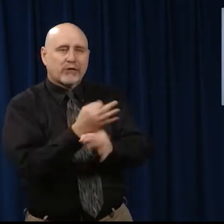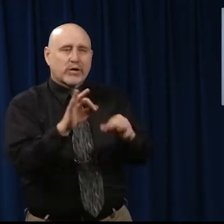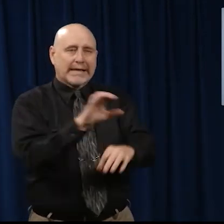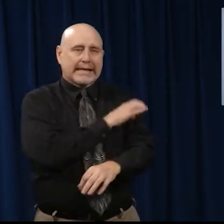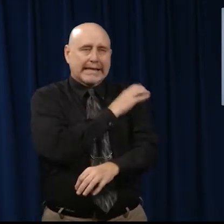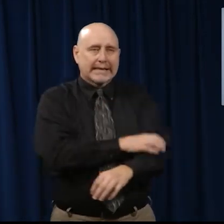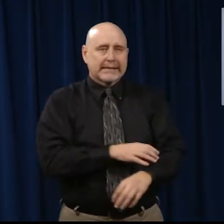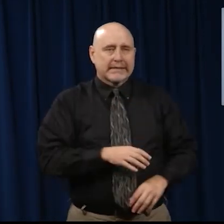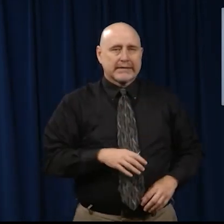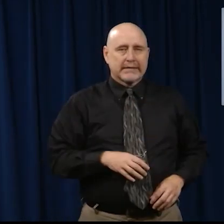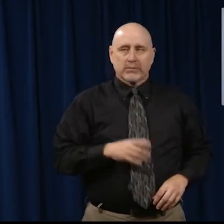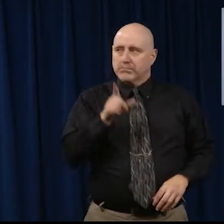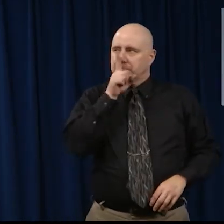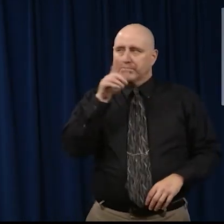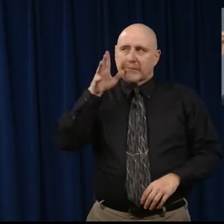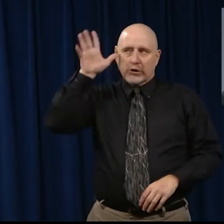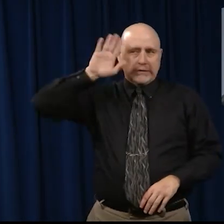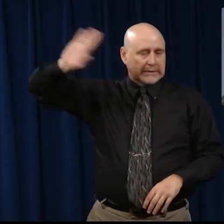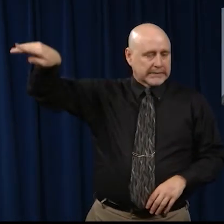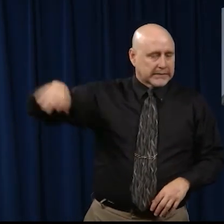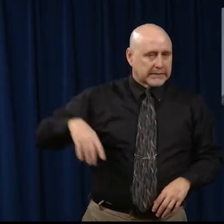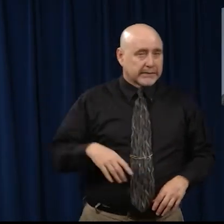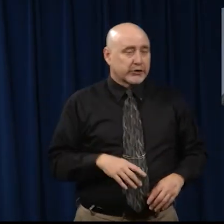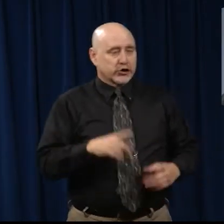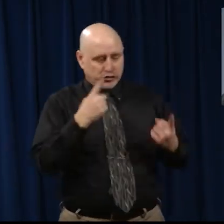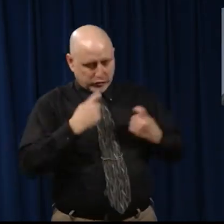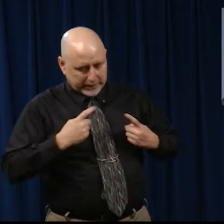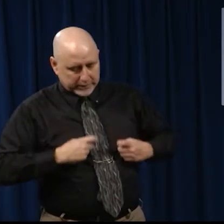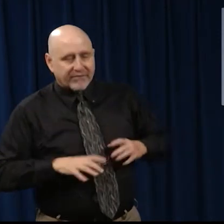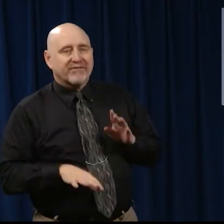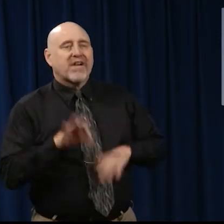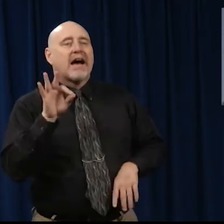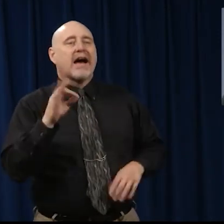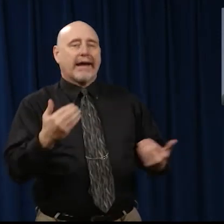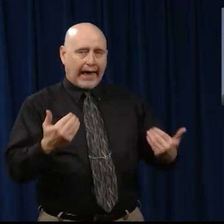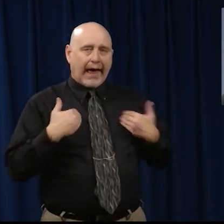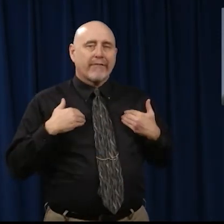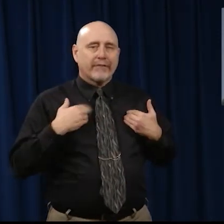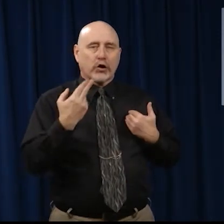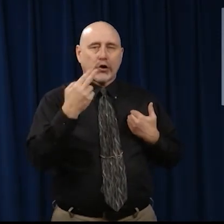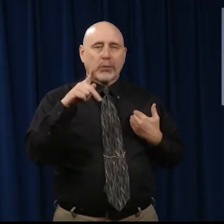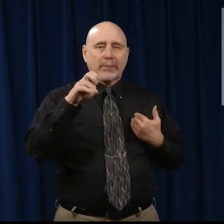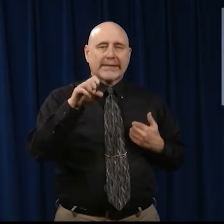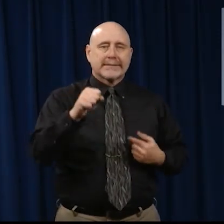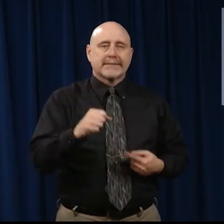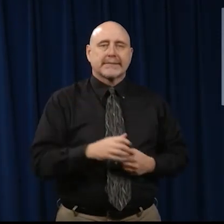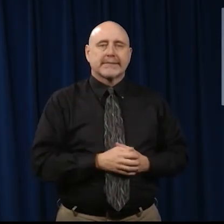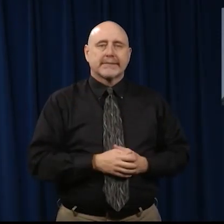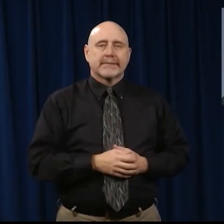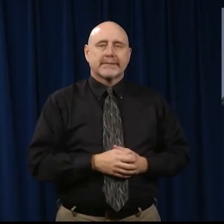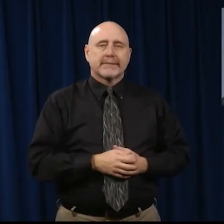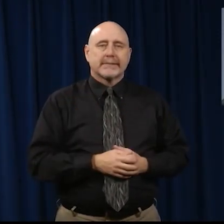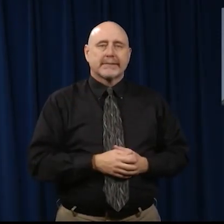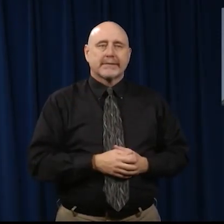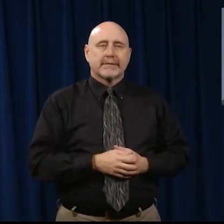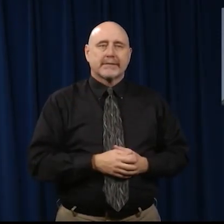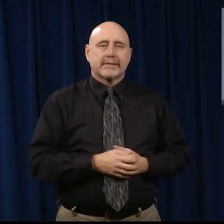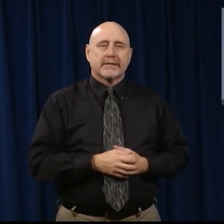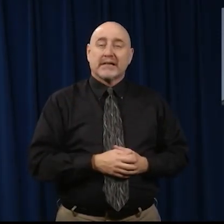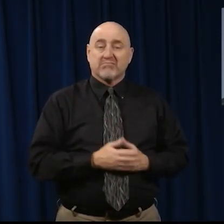to the free clinic down the road. They don't tell their parents. They get checked and they find out they've got herpes. And they're going